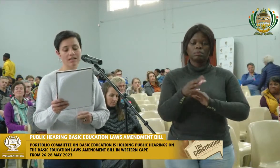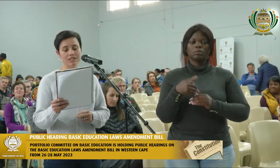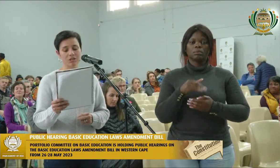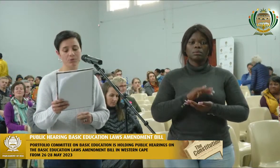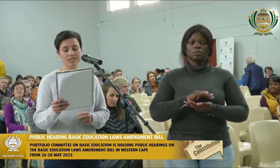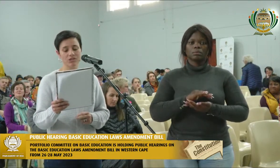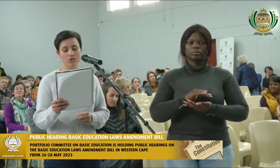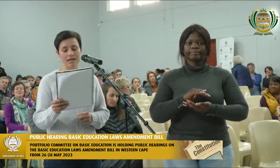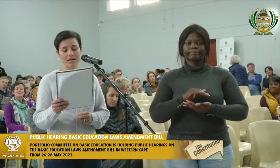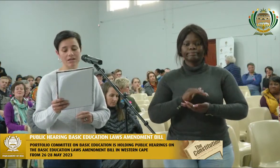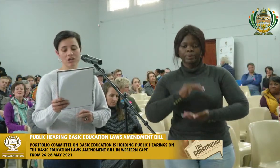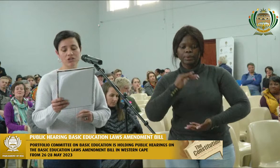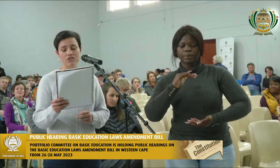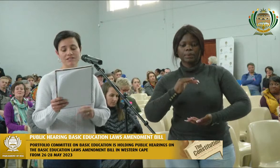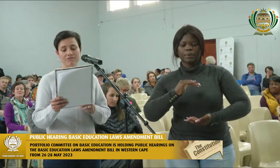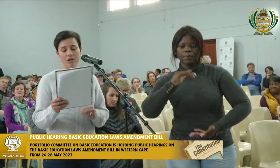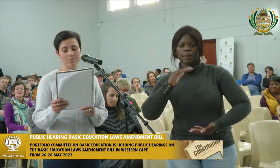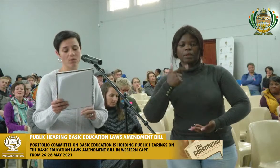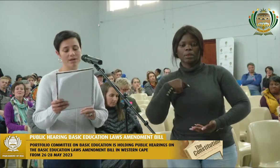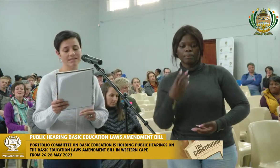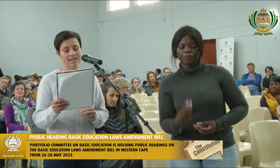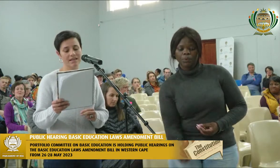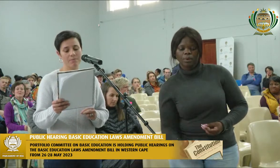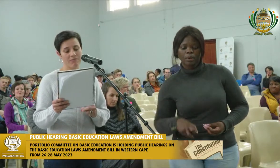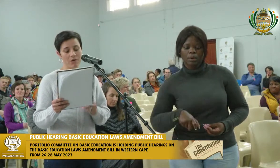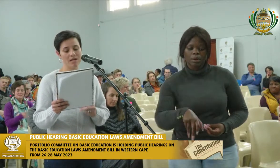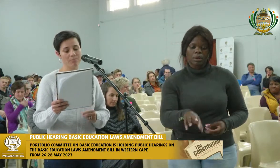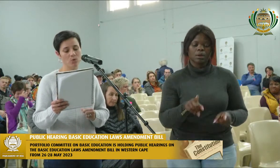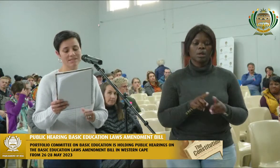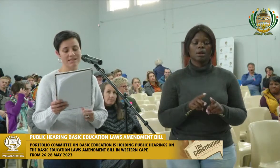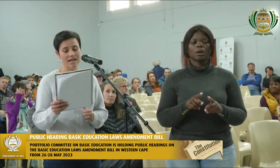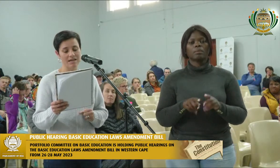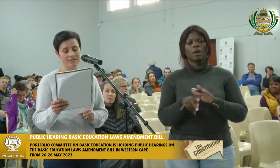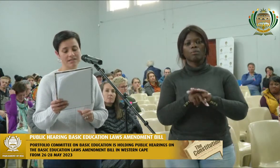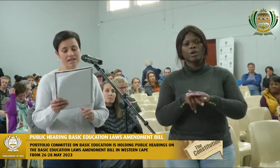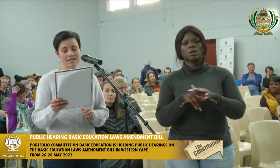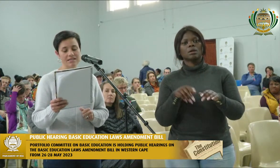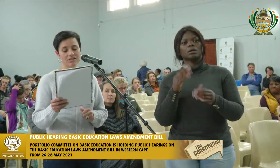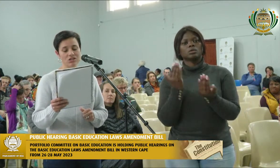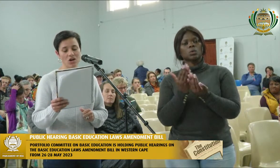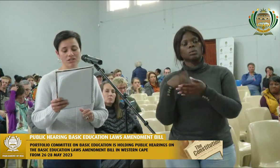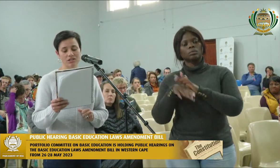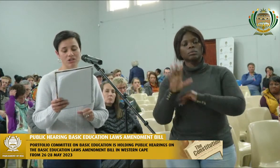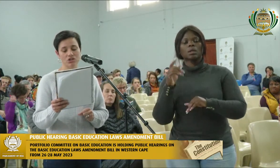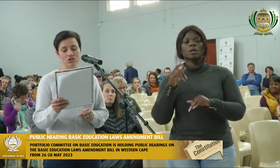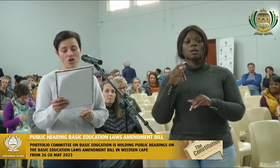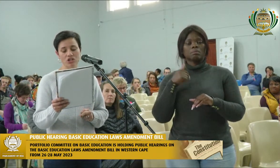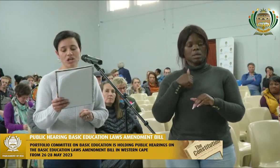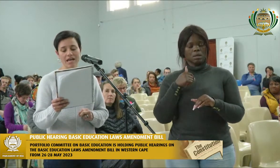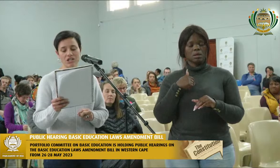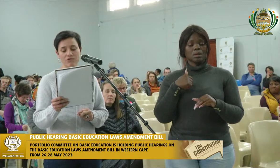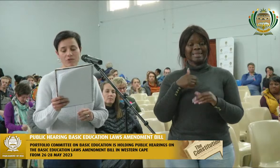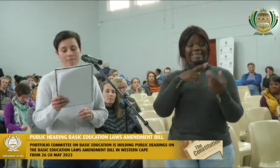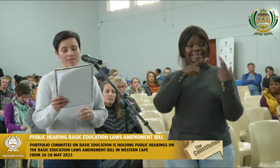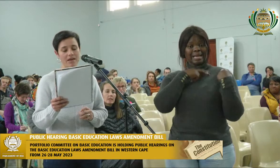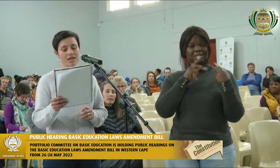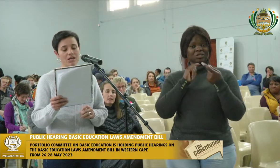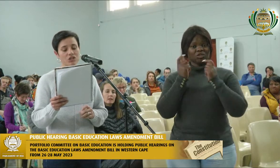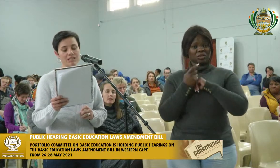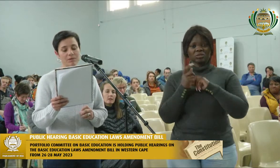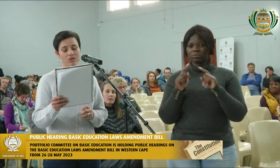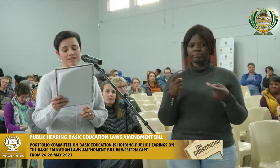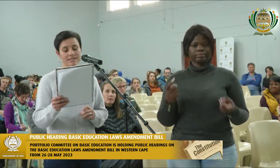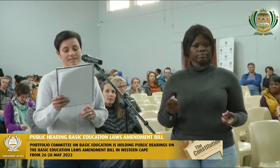from toddler to preschooler, to this very point in their very important lives. This task should not change for a